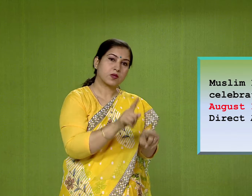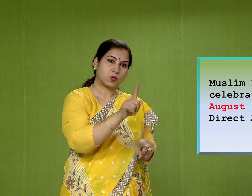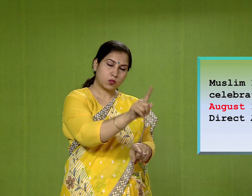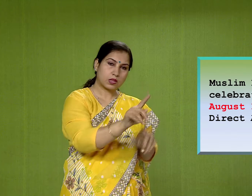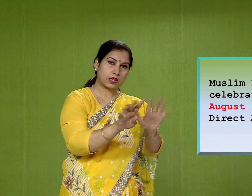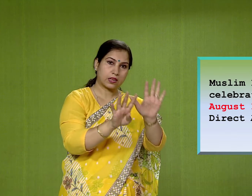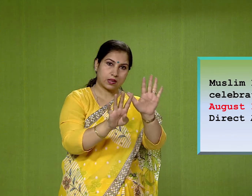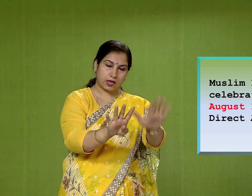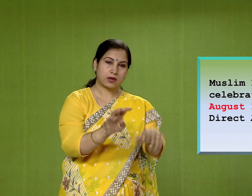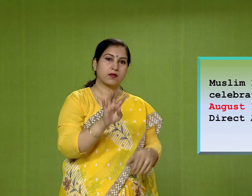the Direct Action Day.